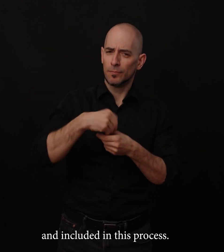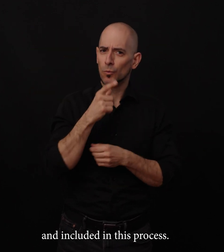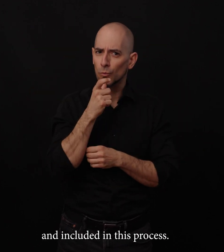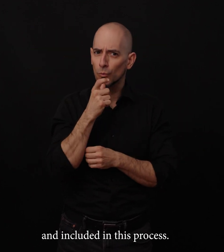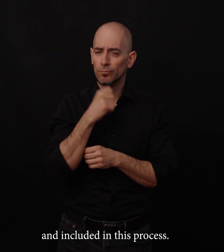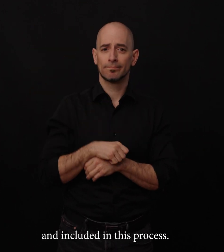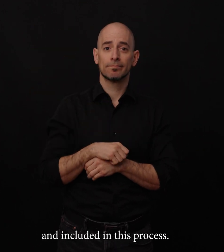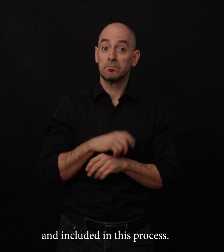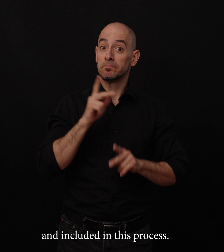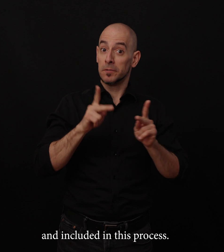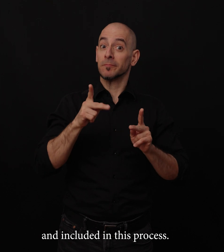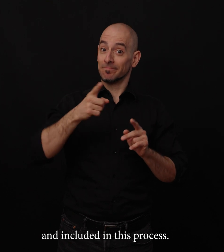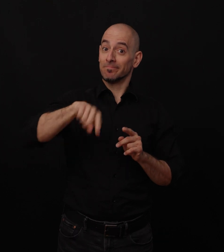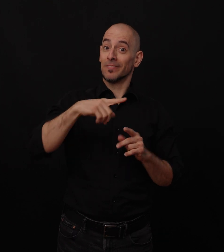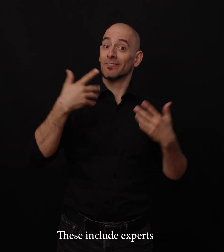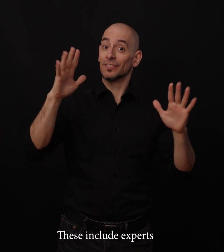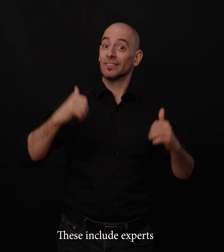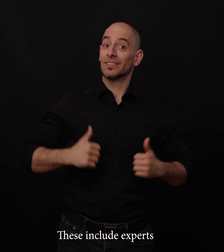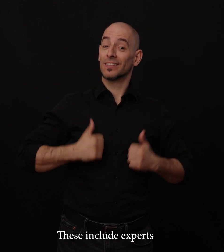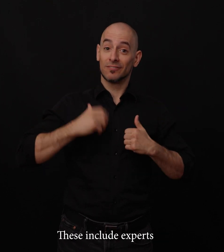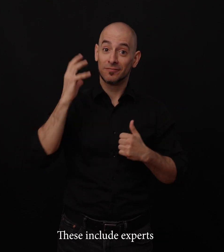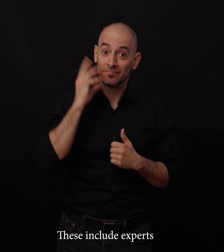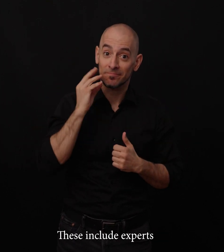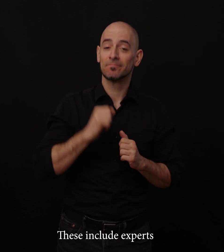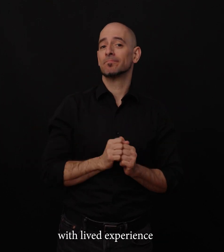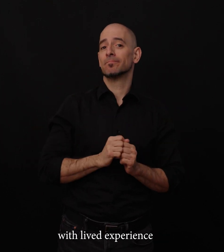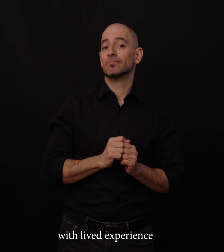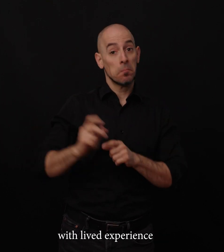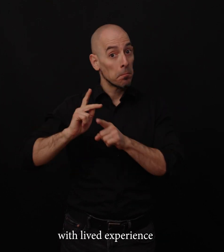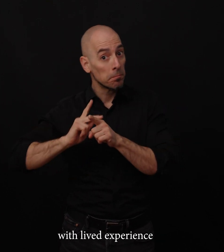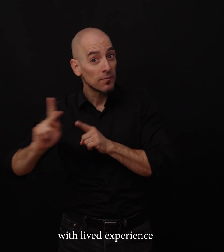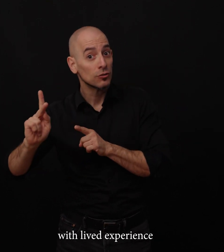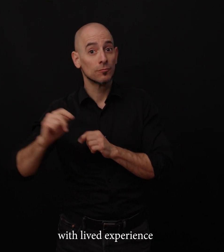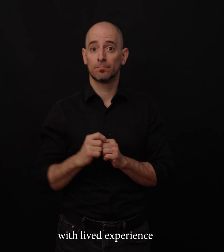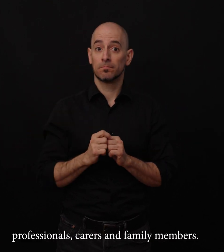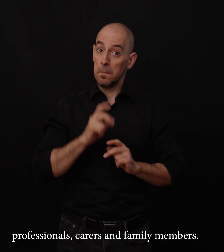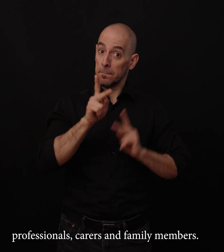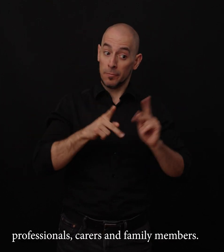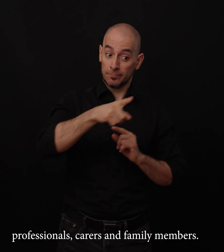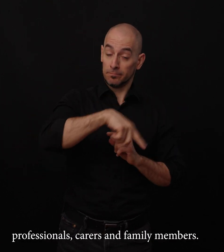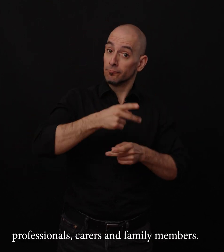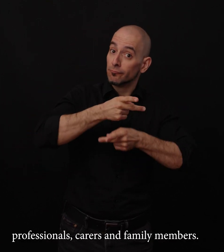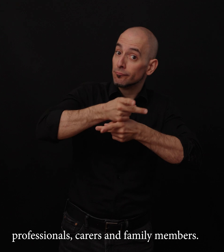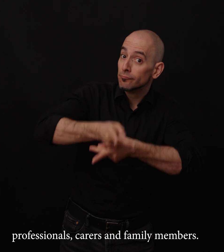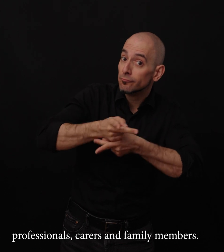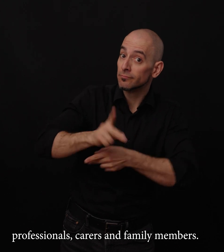in this process. These include experts with lived experience, professionals, carers, and family